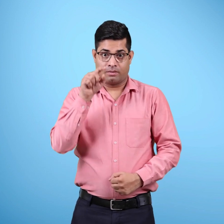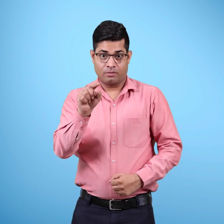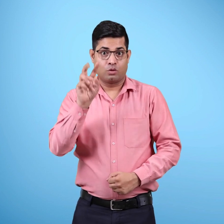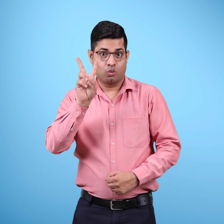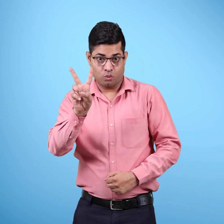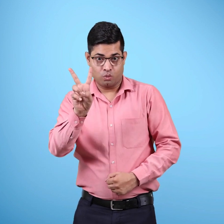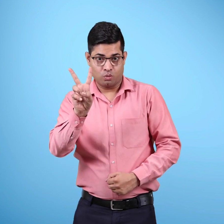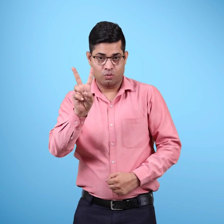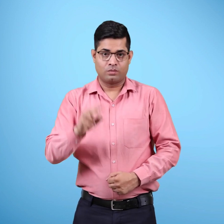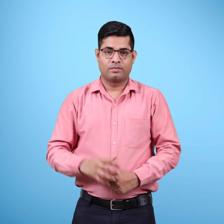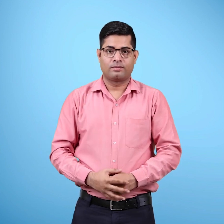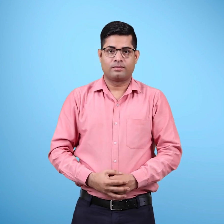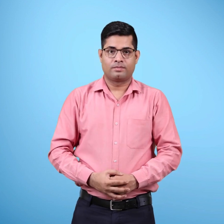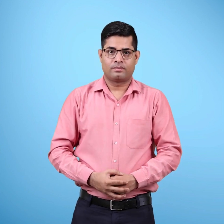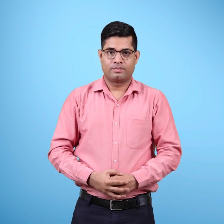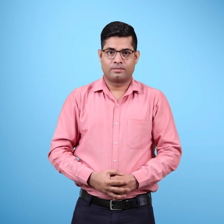Seven point two.